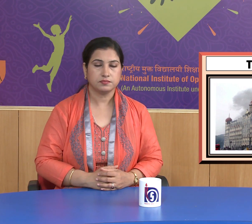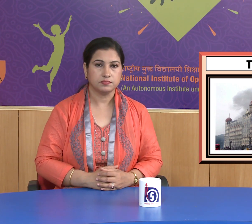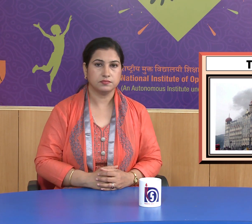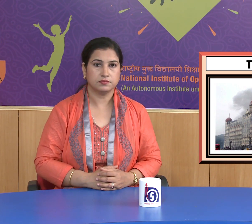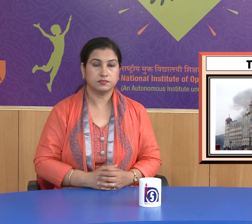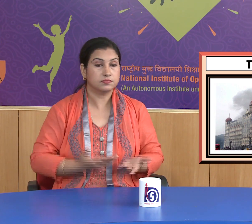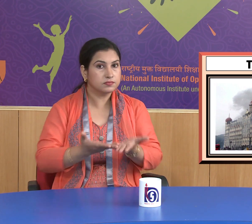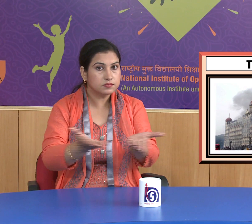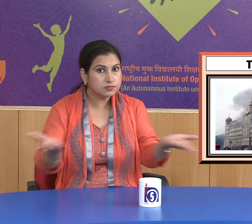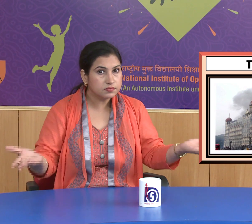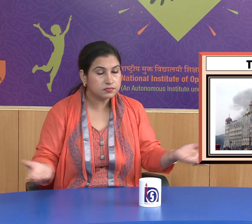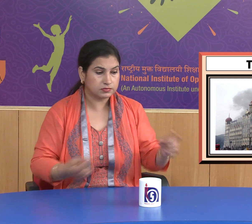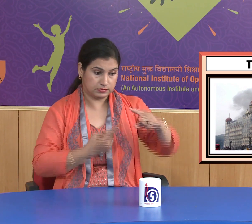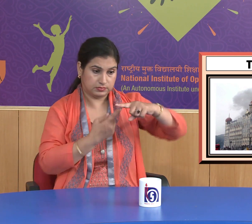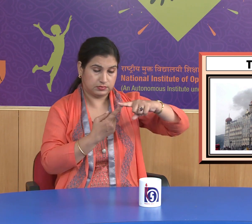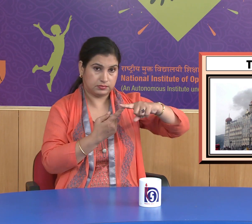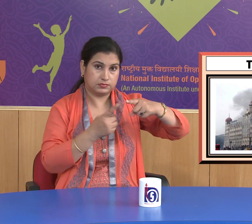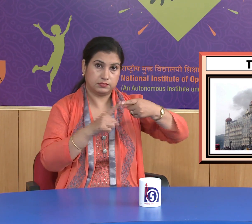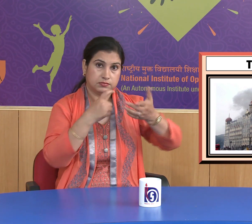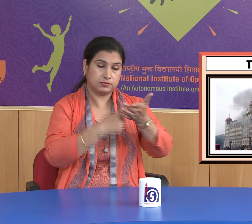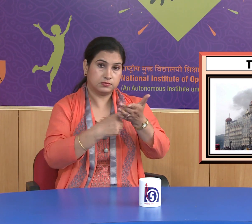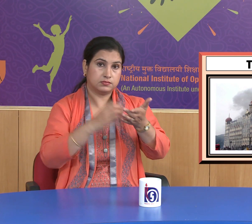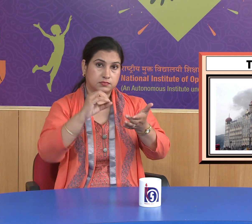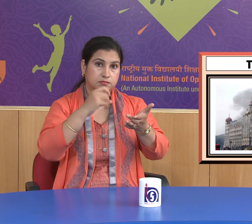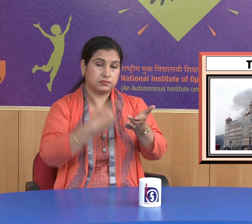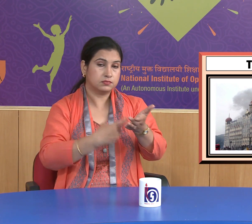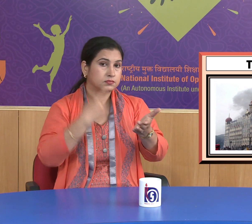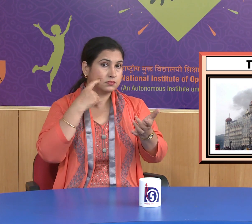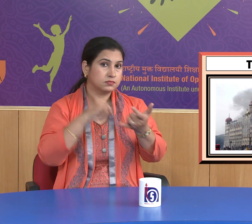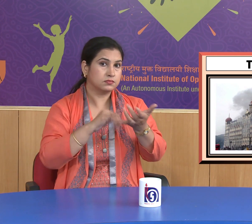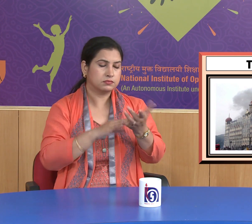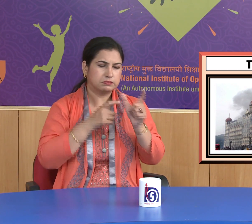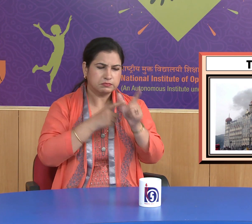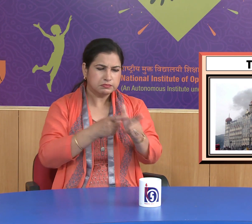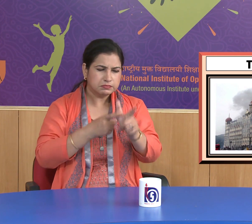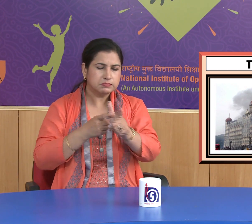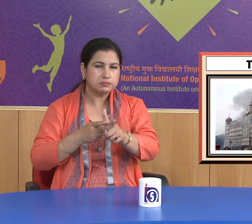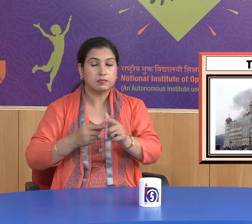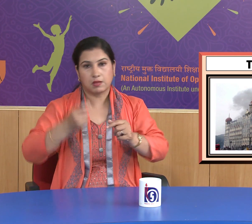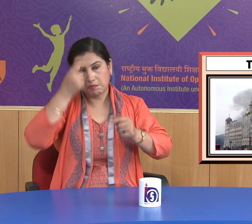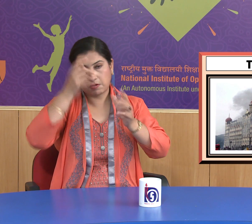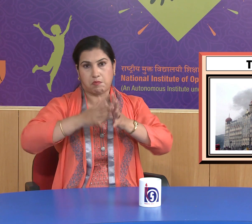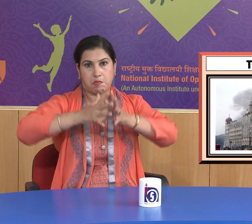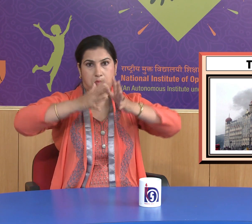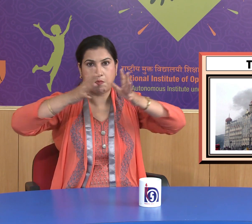Learners, terrorism is a big problem in not only India but the whole world.